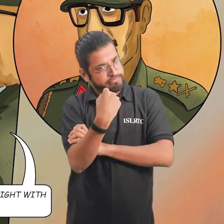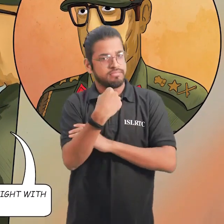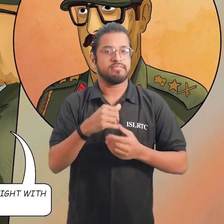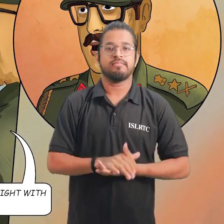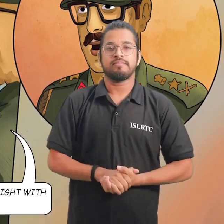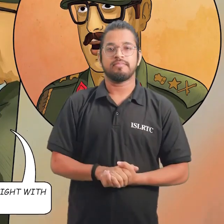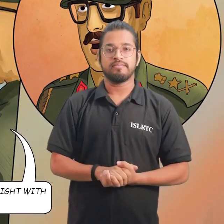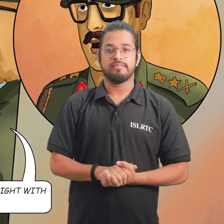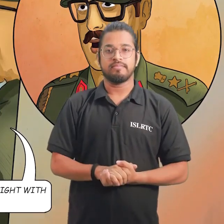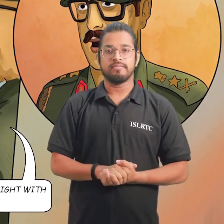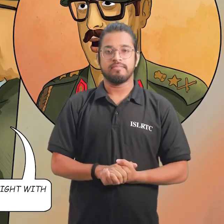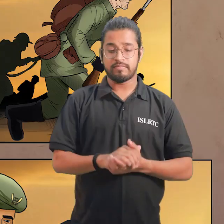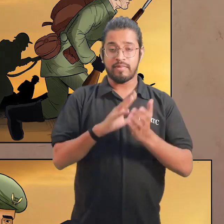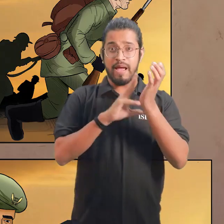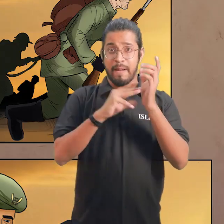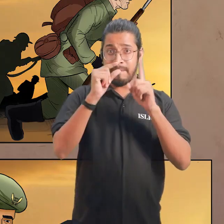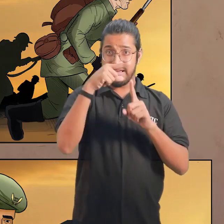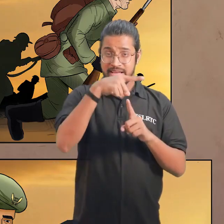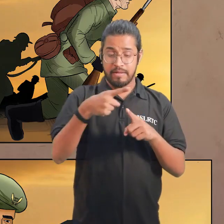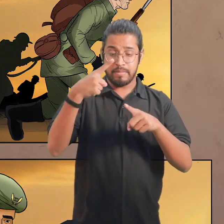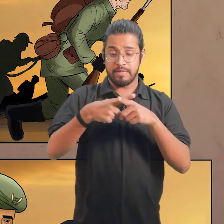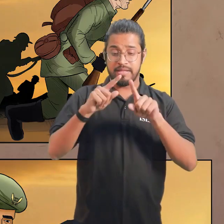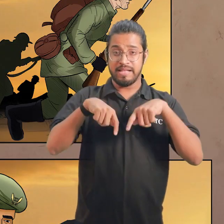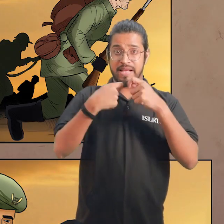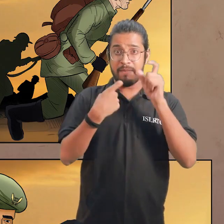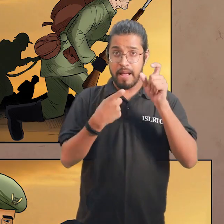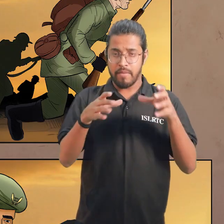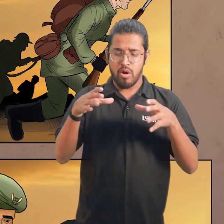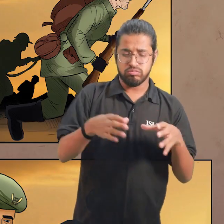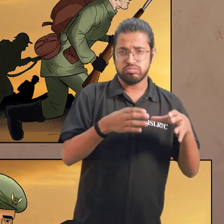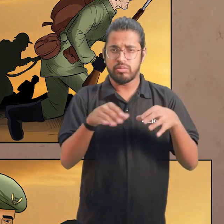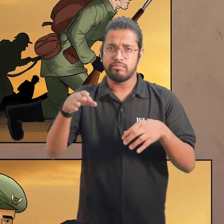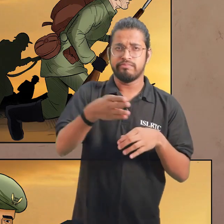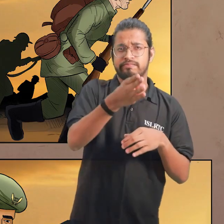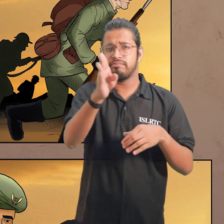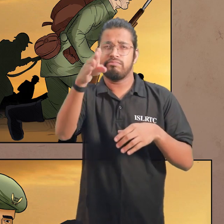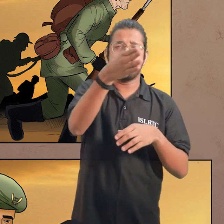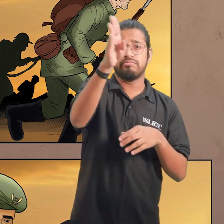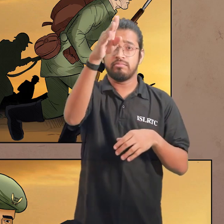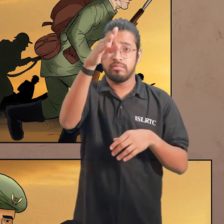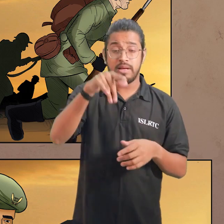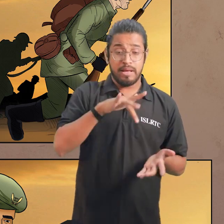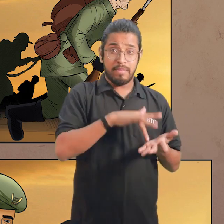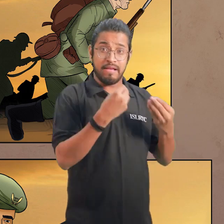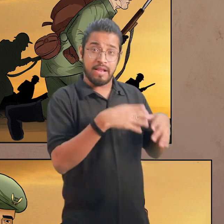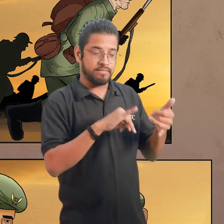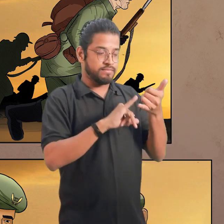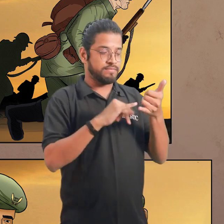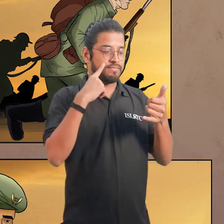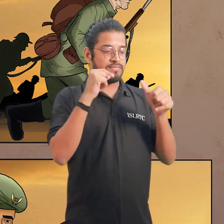will fight with all our might. Captain Manoj Pandey and his troops were directed to